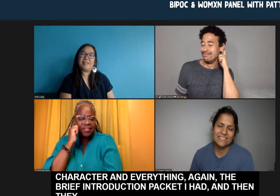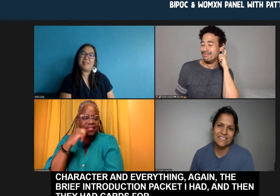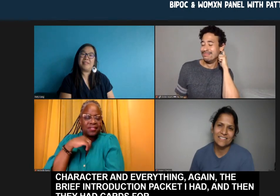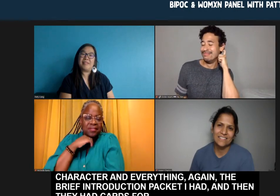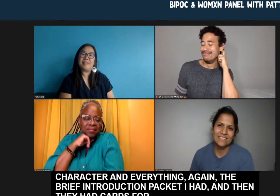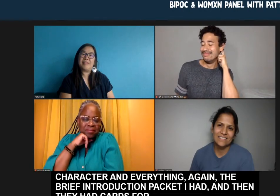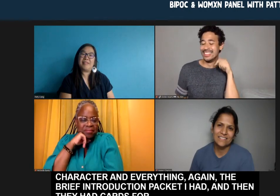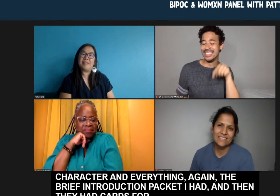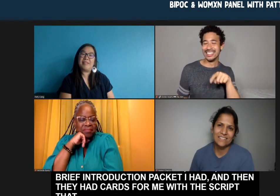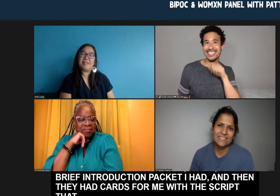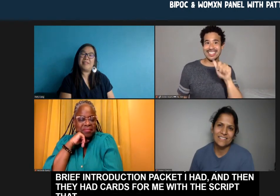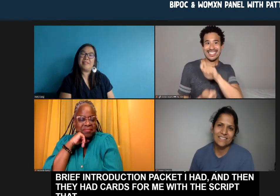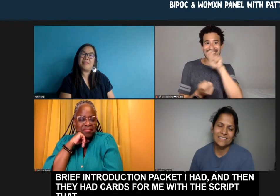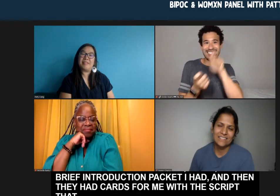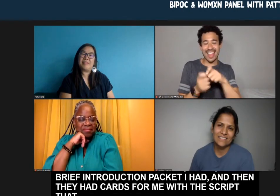reading. And